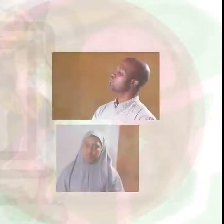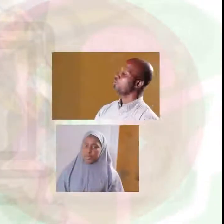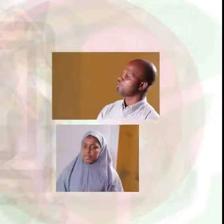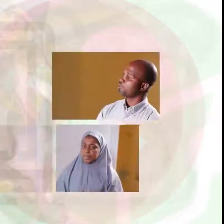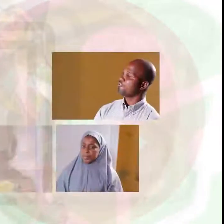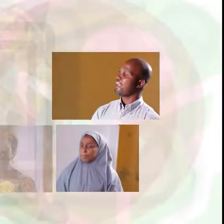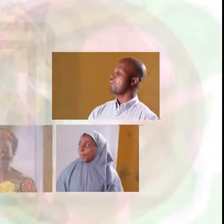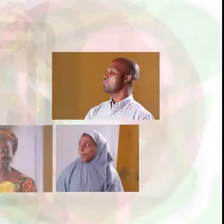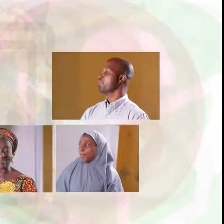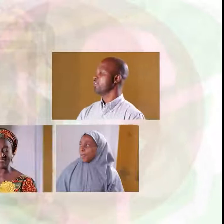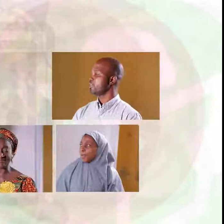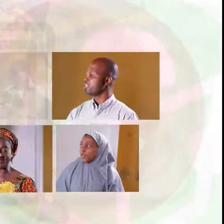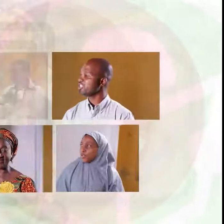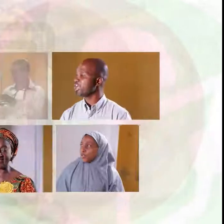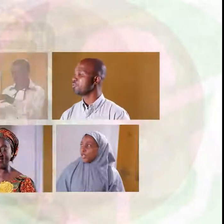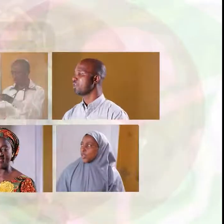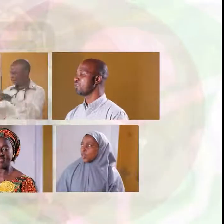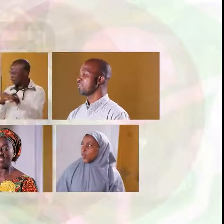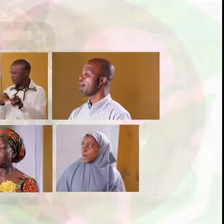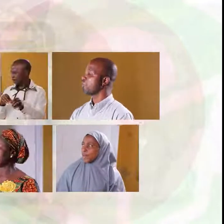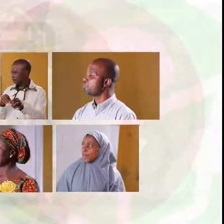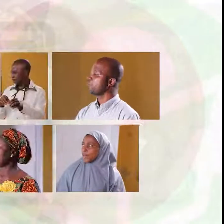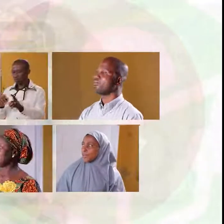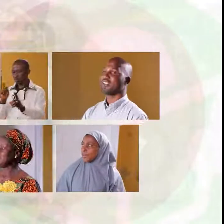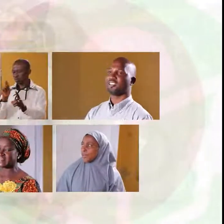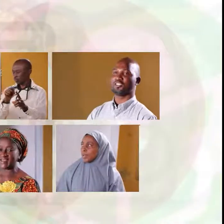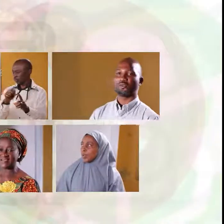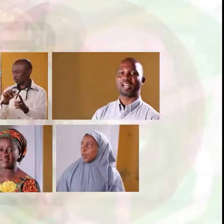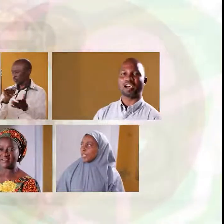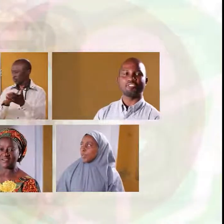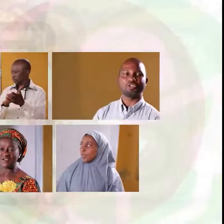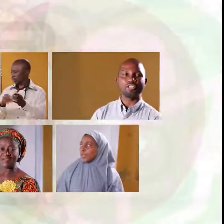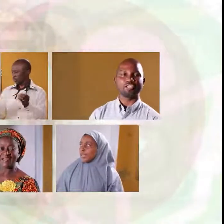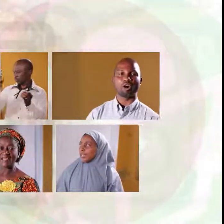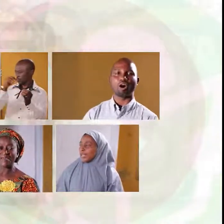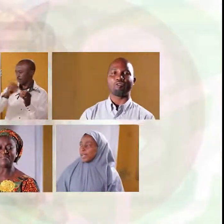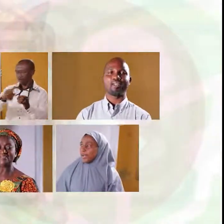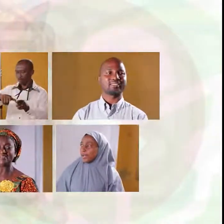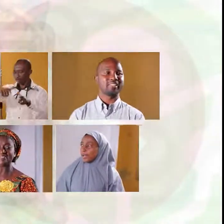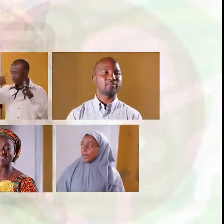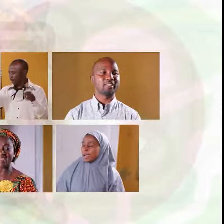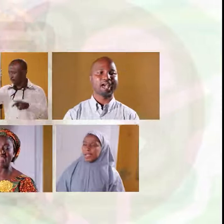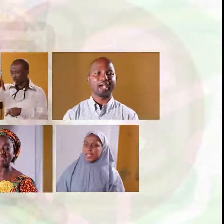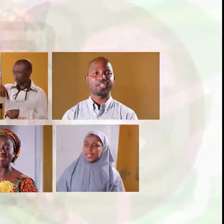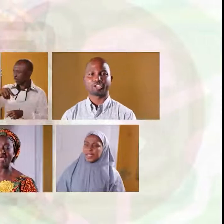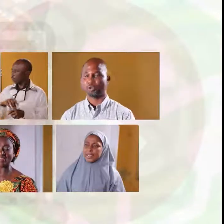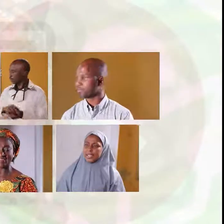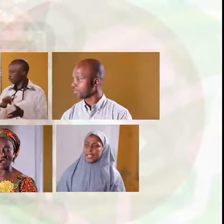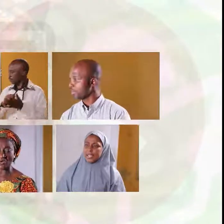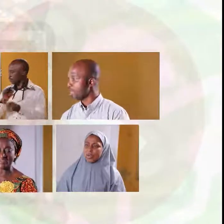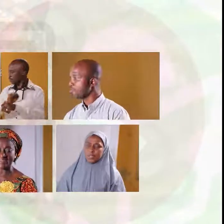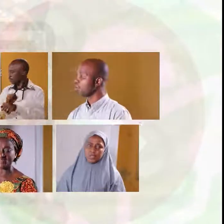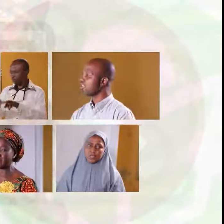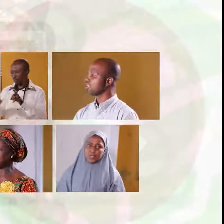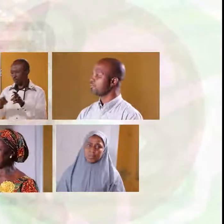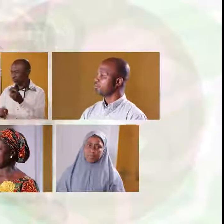to the next point. We should ensure whatever we say is clear. That means work is being